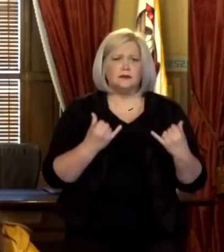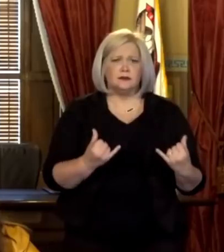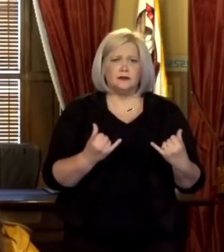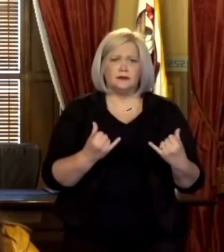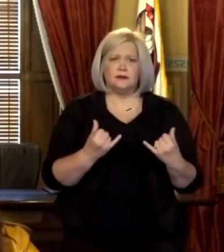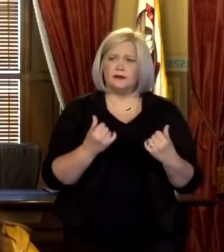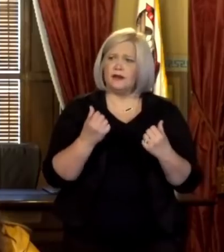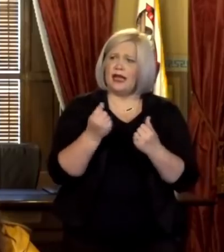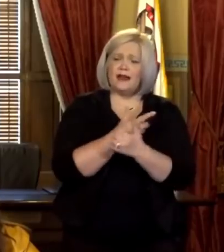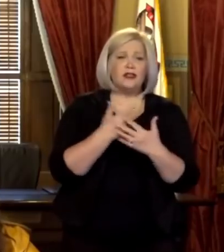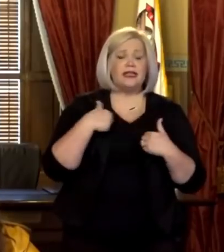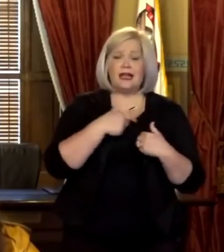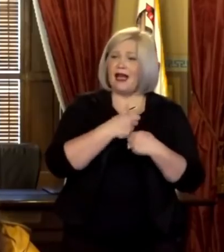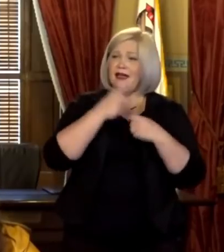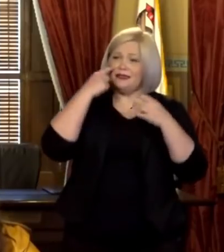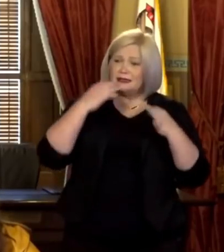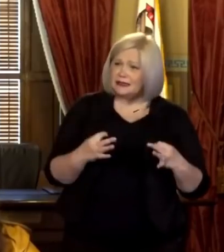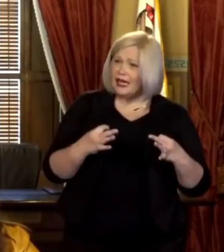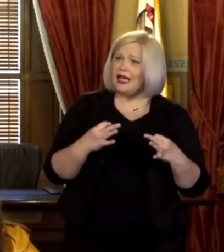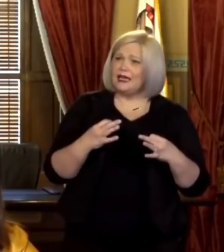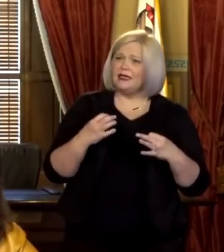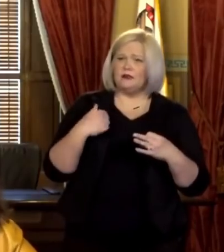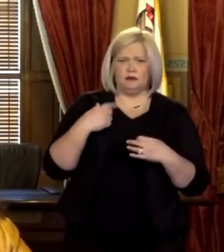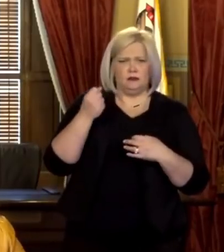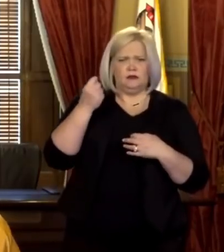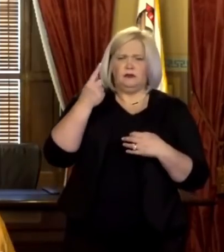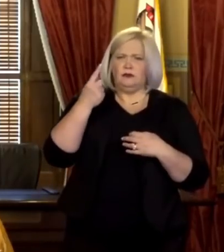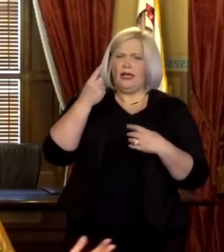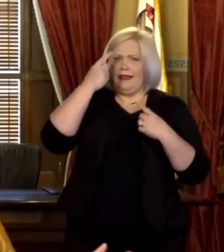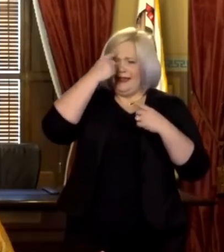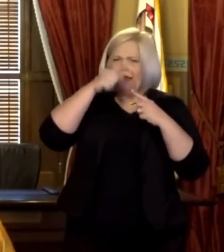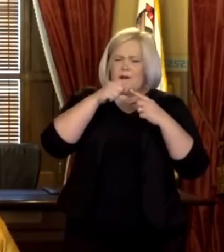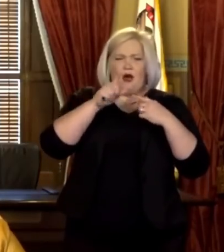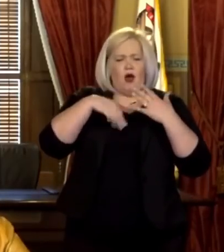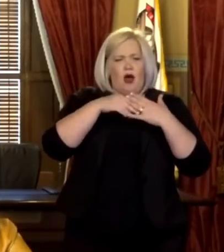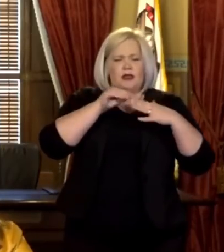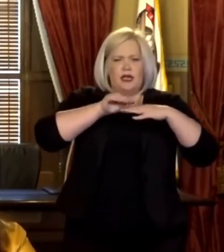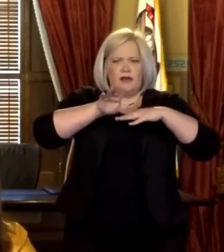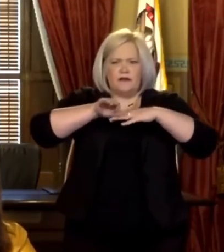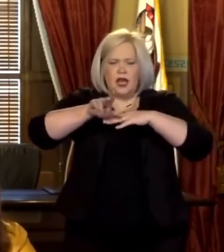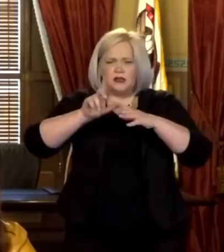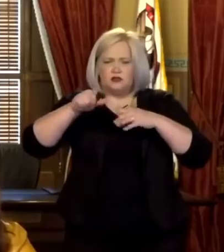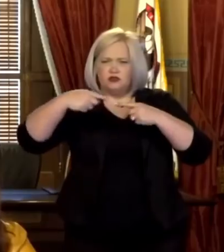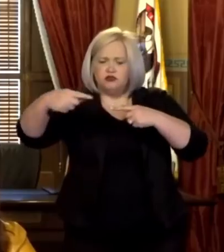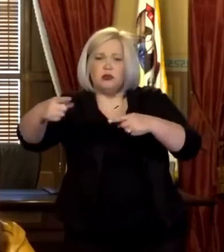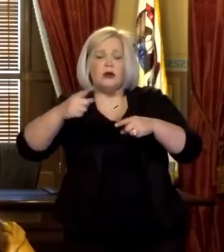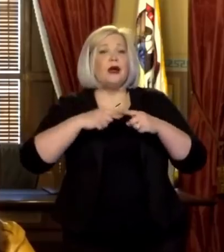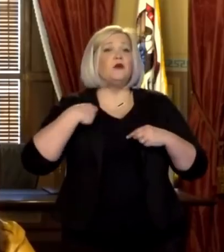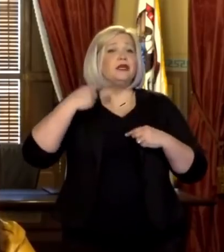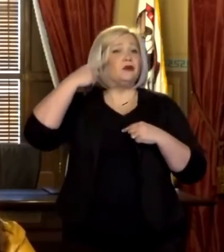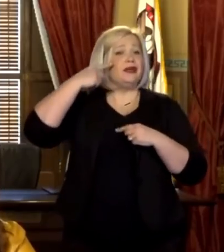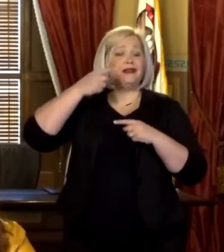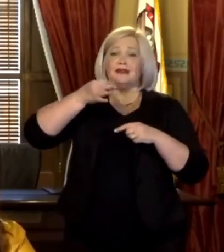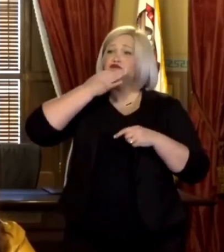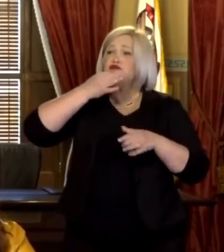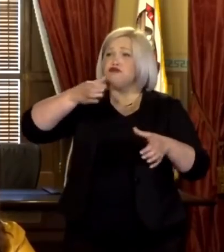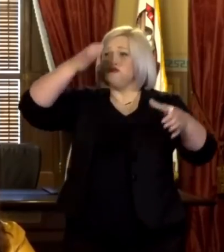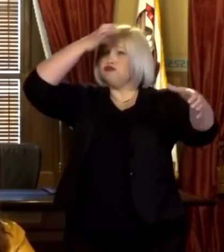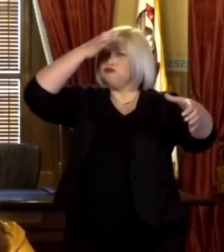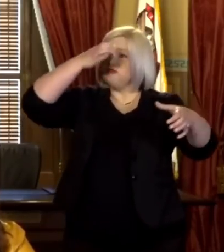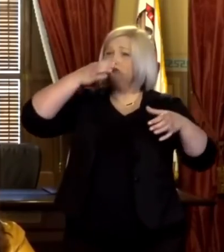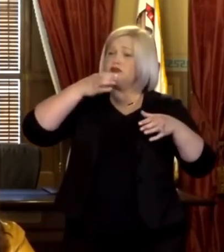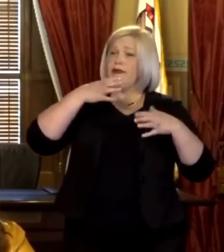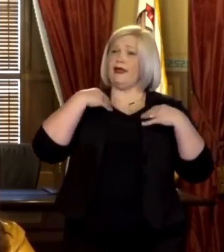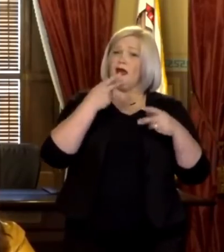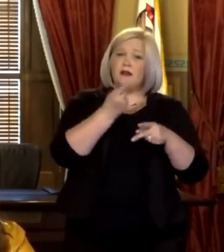weigh heavily, every decision that I've made. But I can tell you, when you listen to the health experts and the epidemiologists, there's no